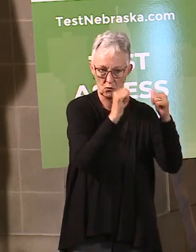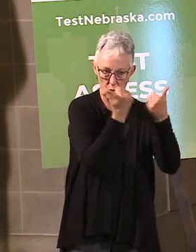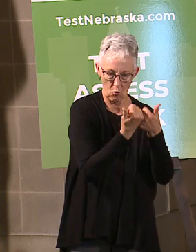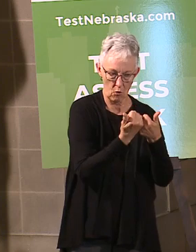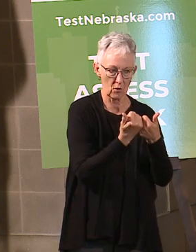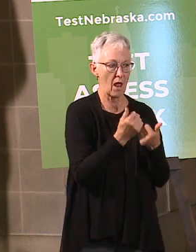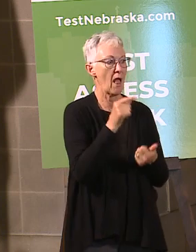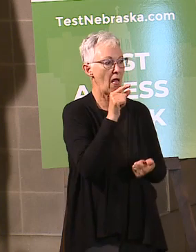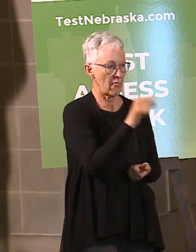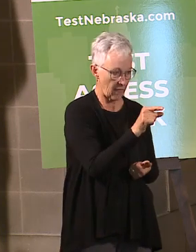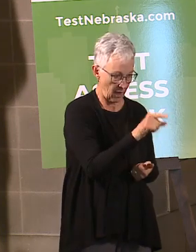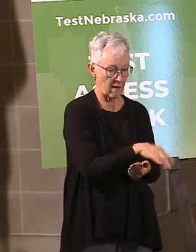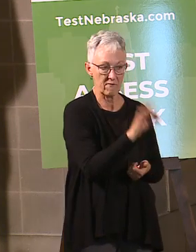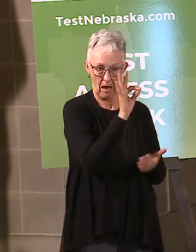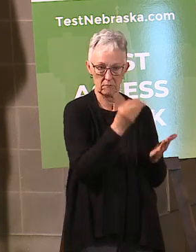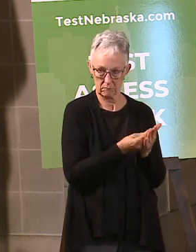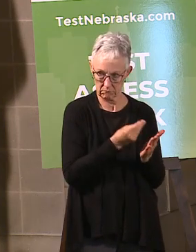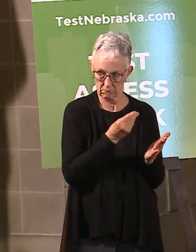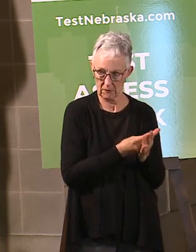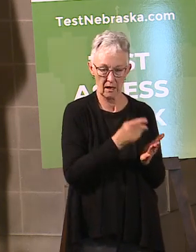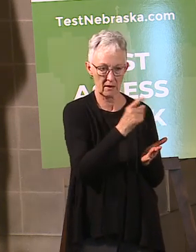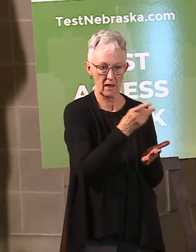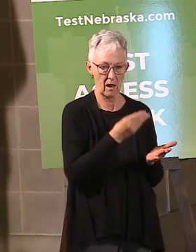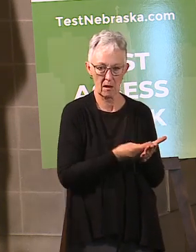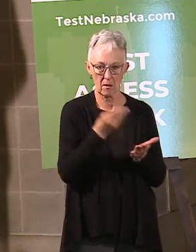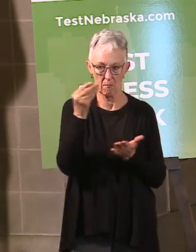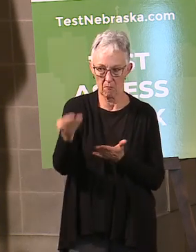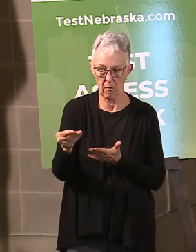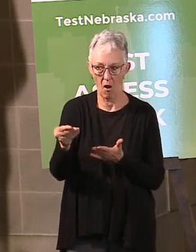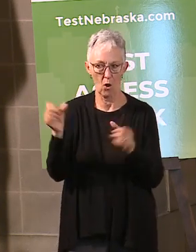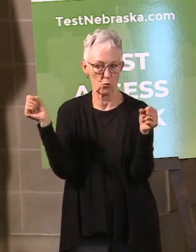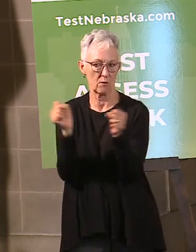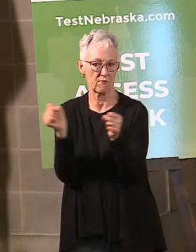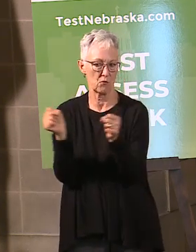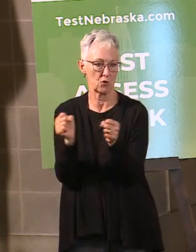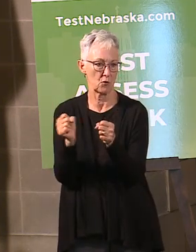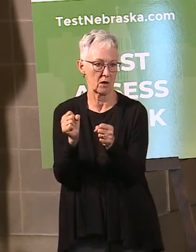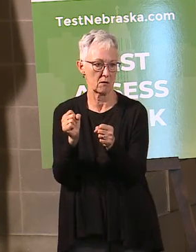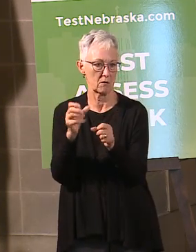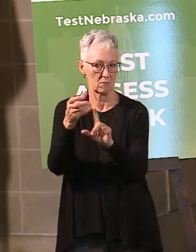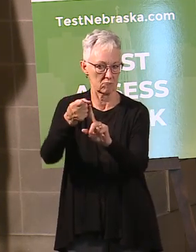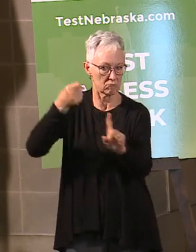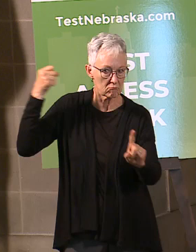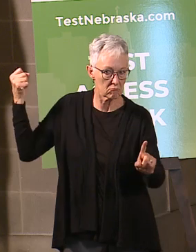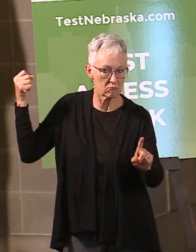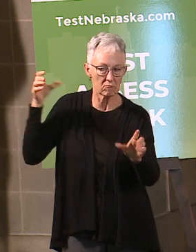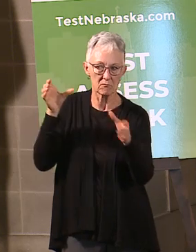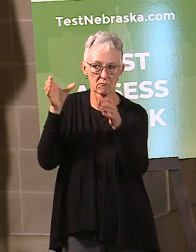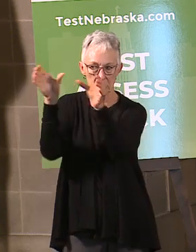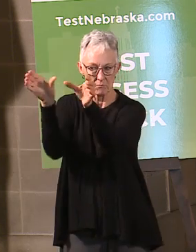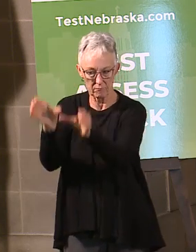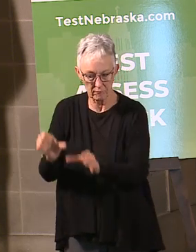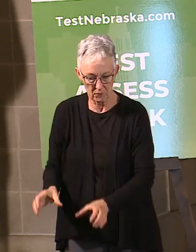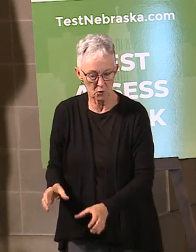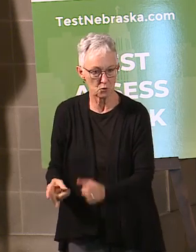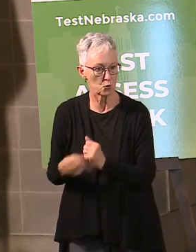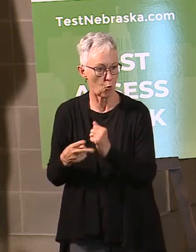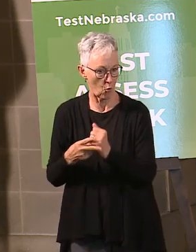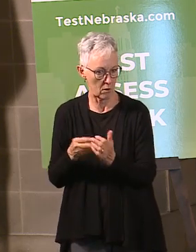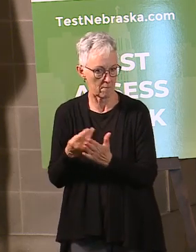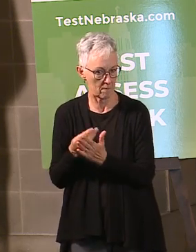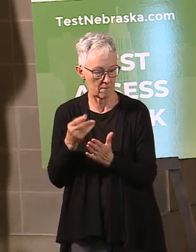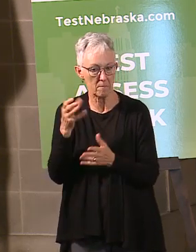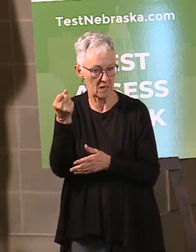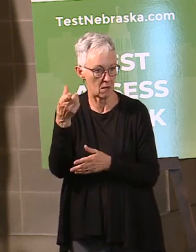bought refrigeration units for 4 food pantries. In doing that, they also came up with a list of 25 more food pantries